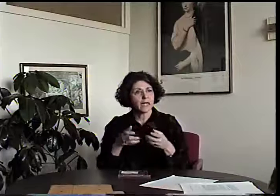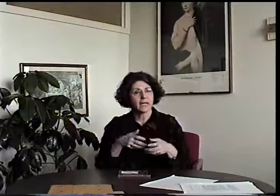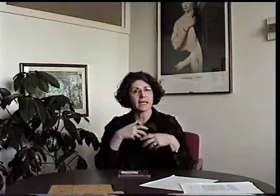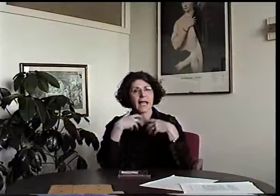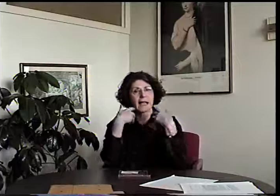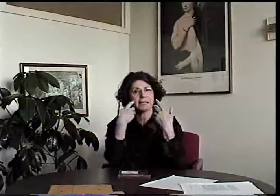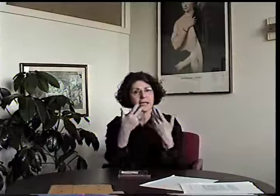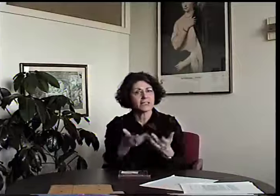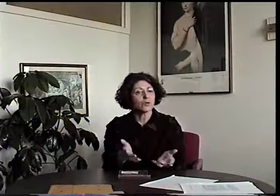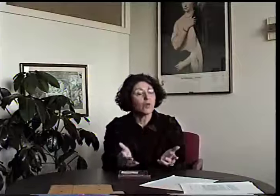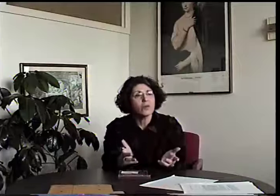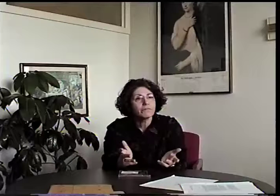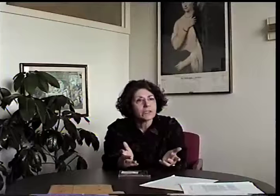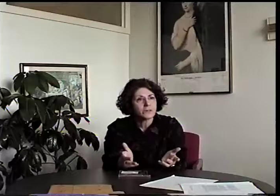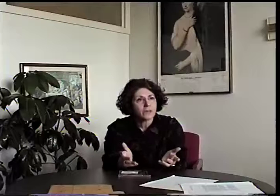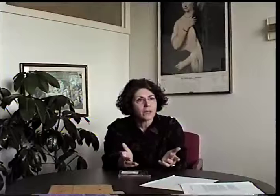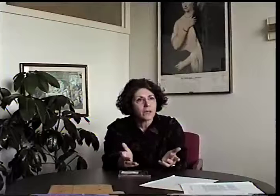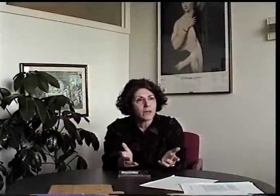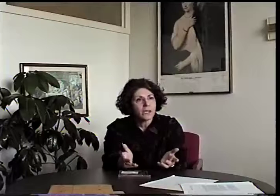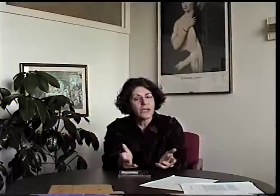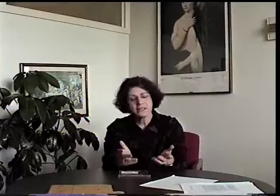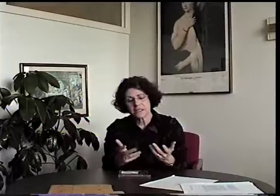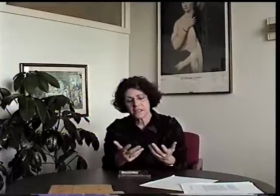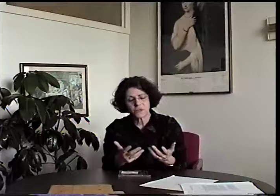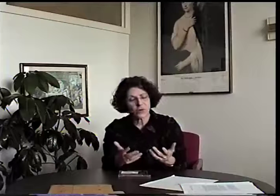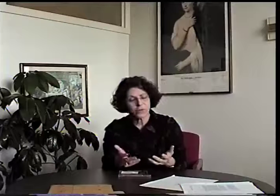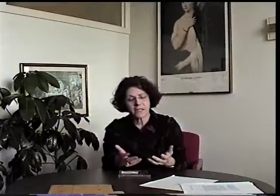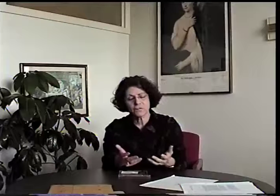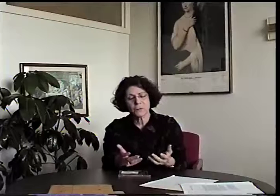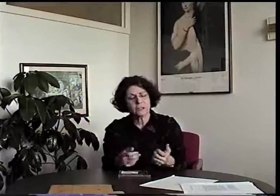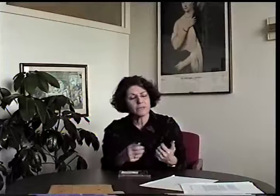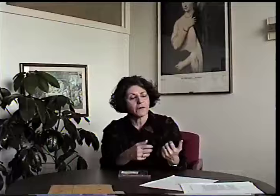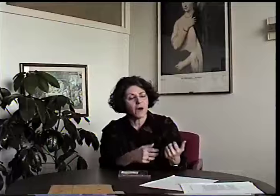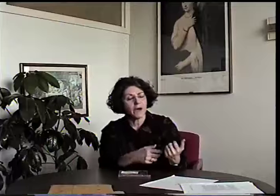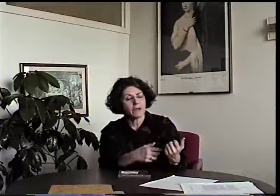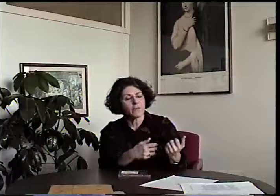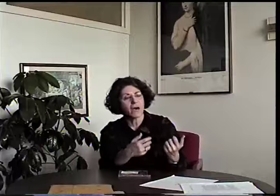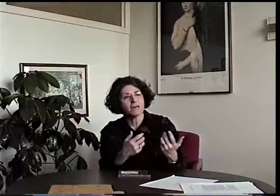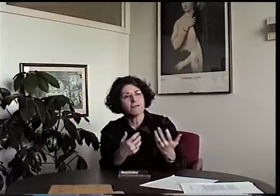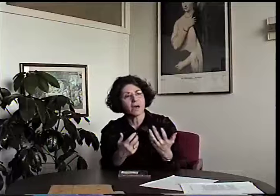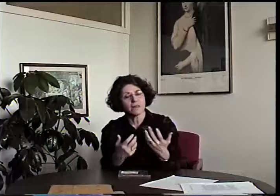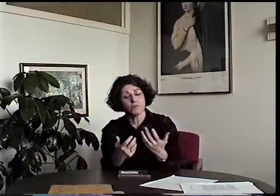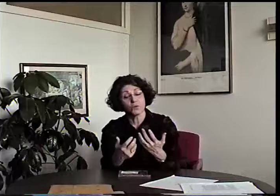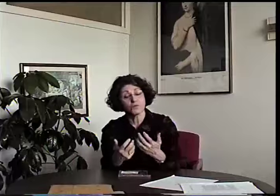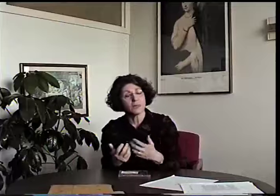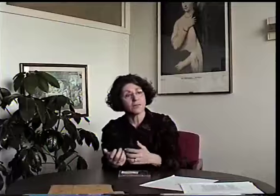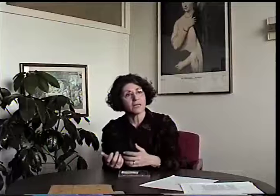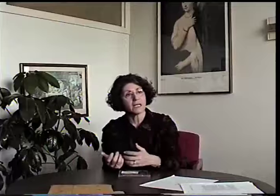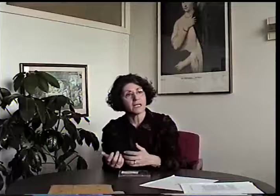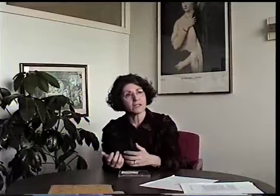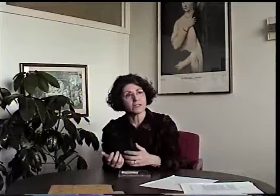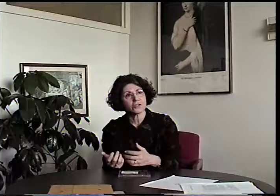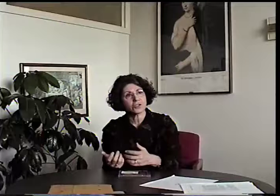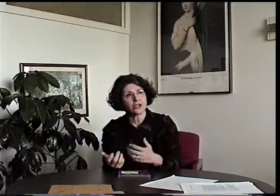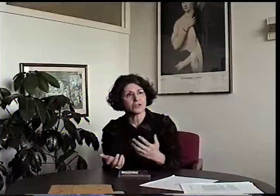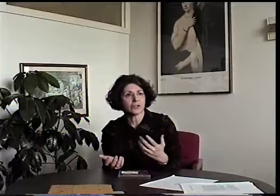coordinate, and it's all visible. And since it's all visible, if I modify the movement of my hands to change